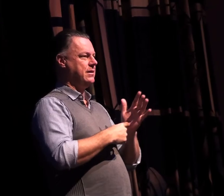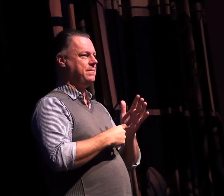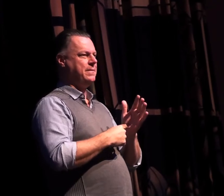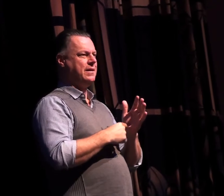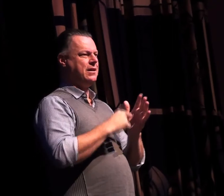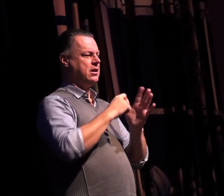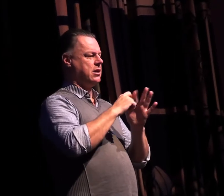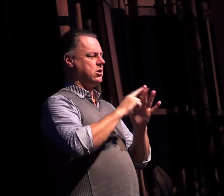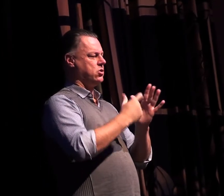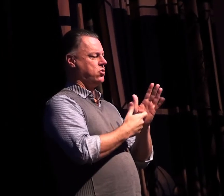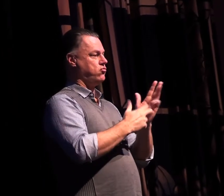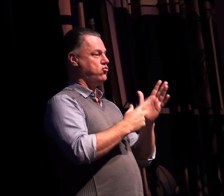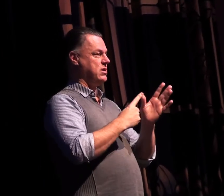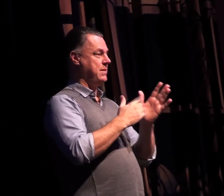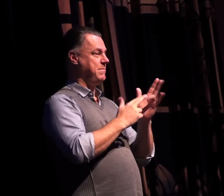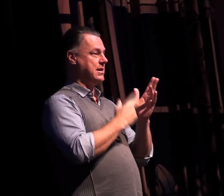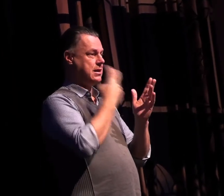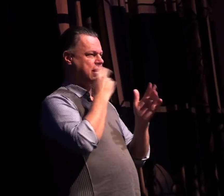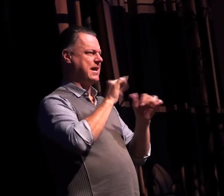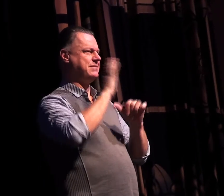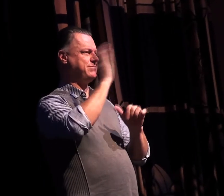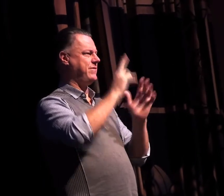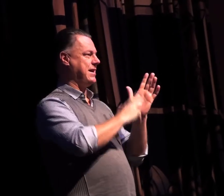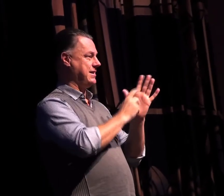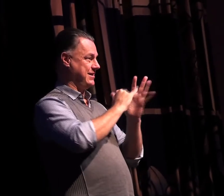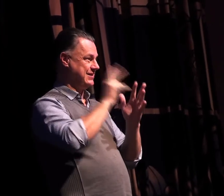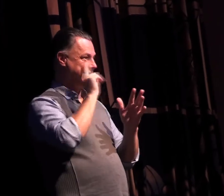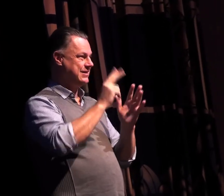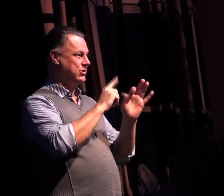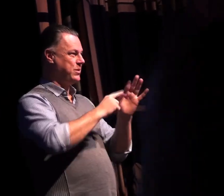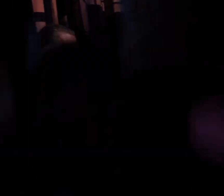amazing job talking about the NDIS on Monday night?